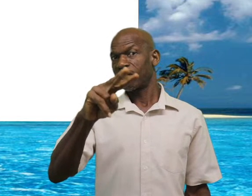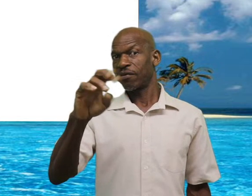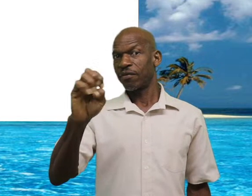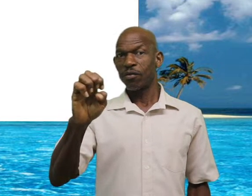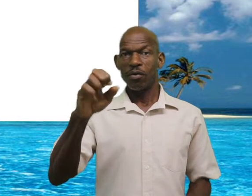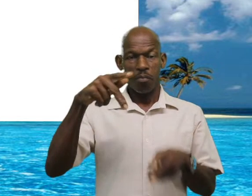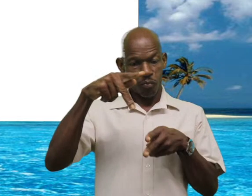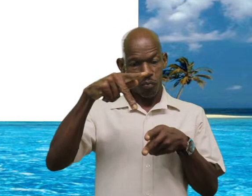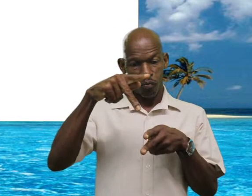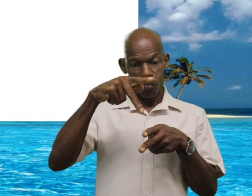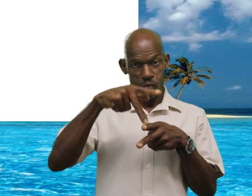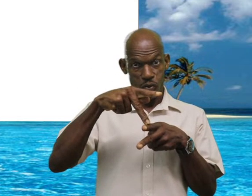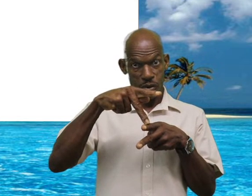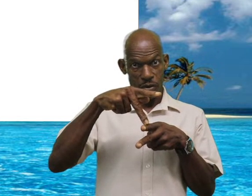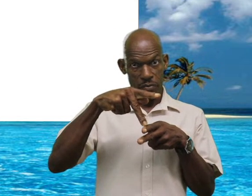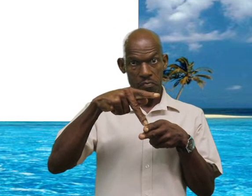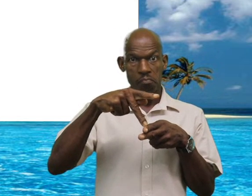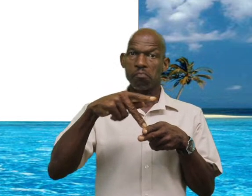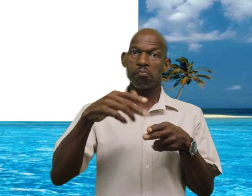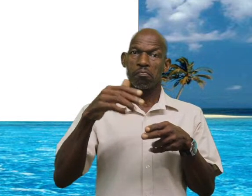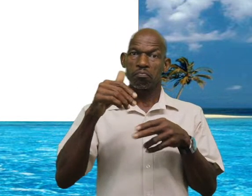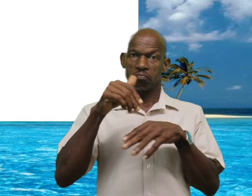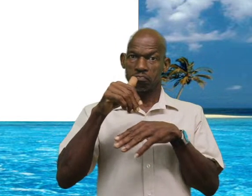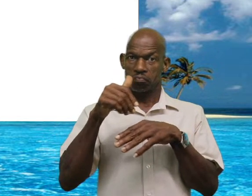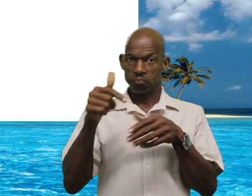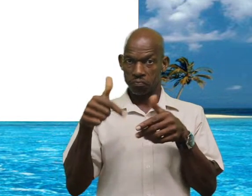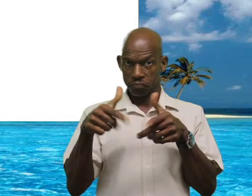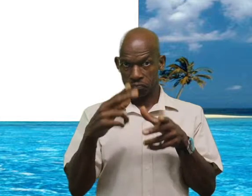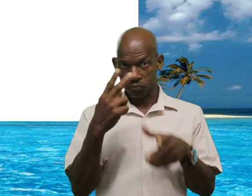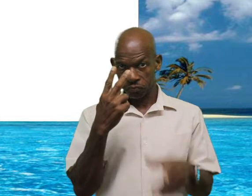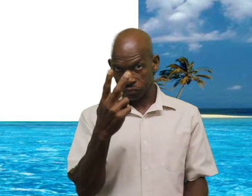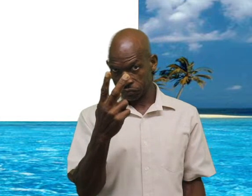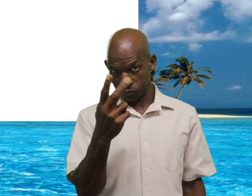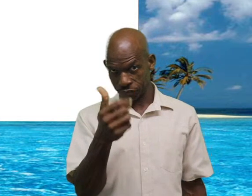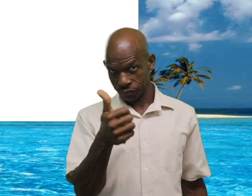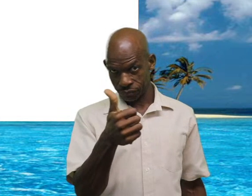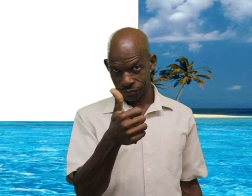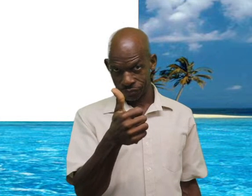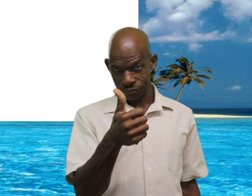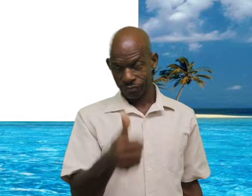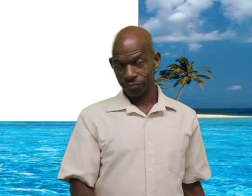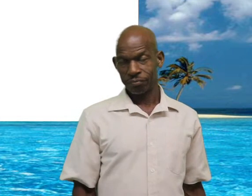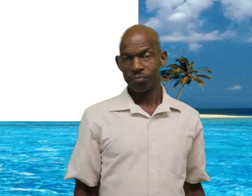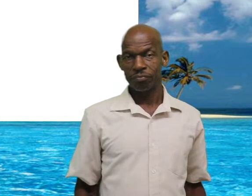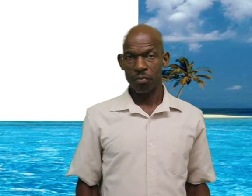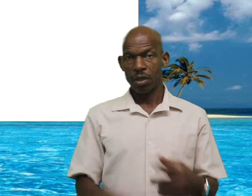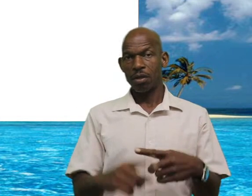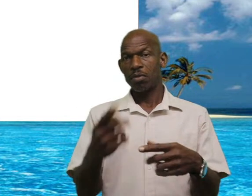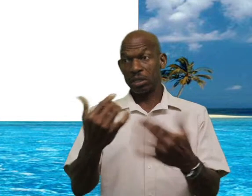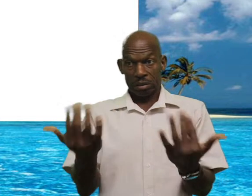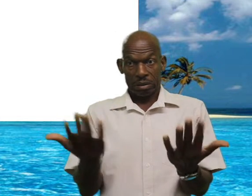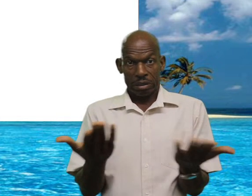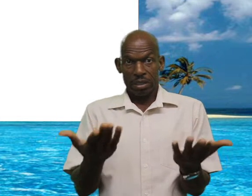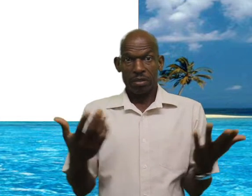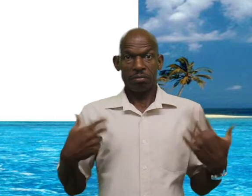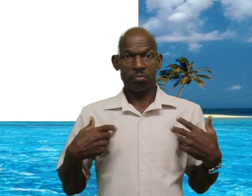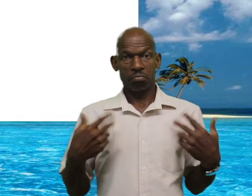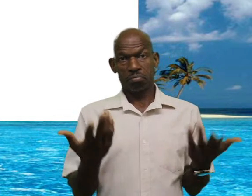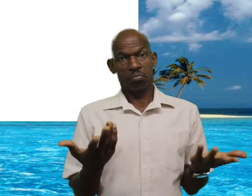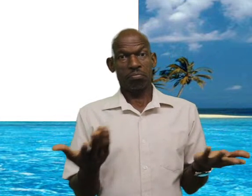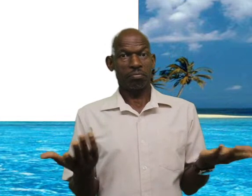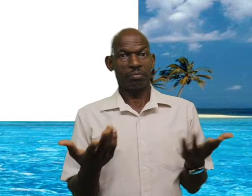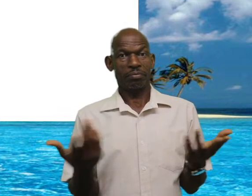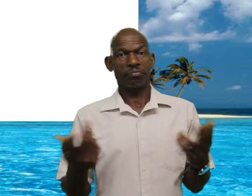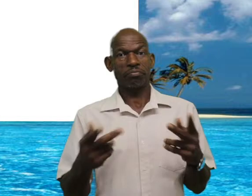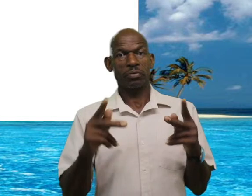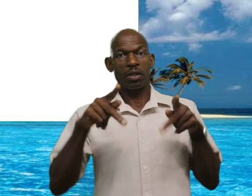And after we do possessive pronouns, we are going to look at the third part, which will be making